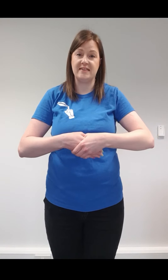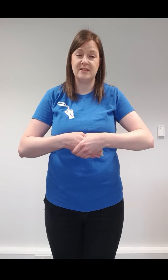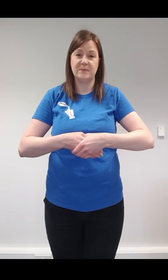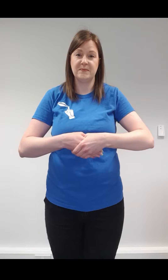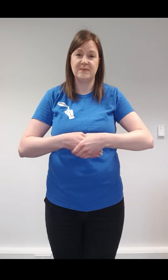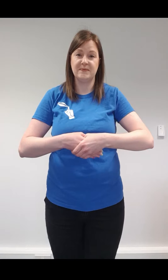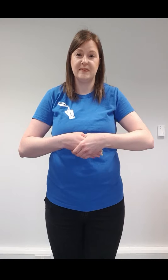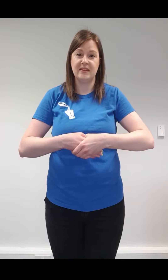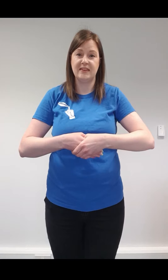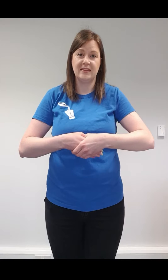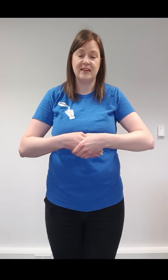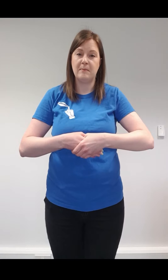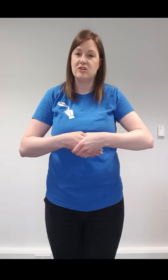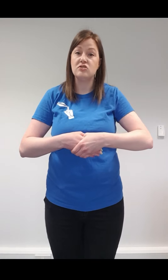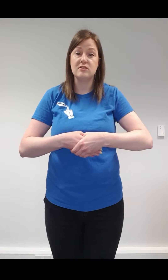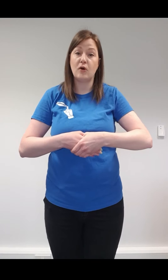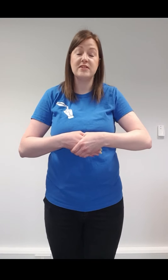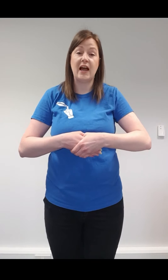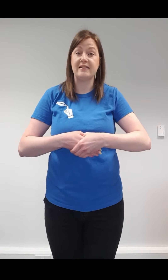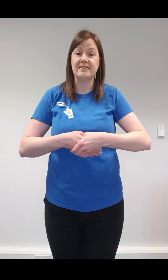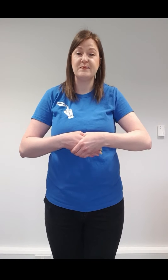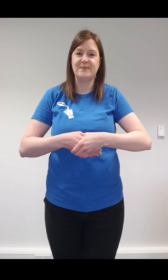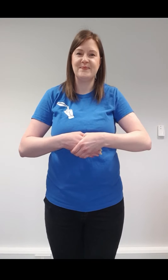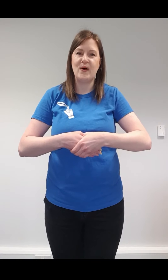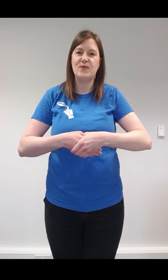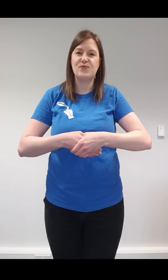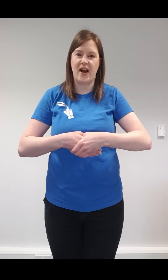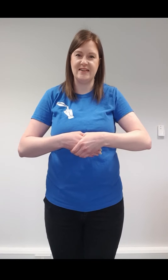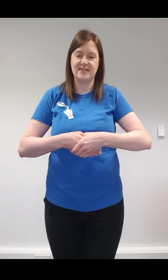Friend. Imagine just holding hands. Friend.